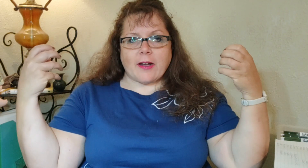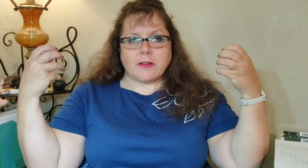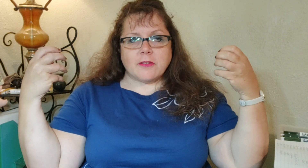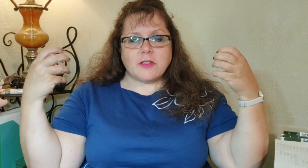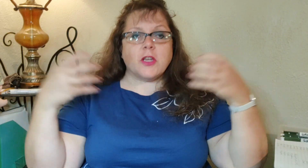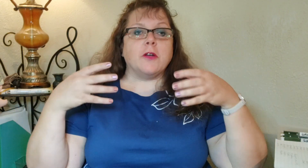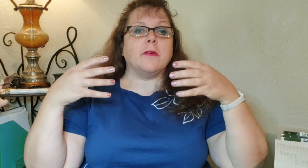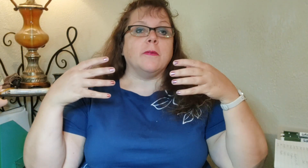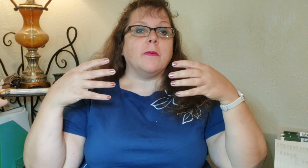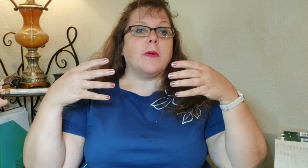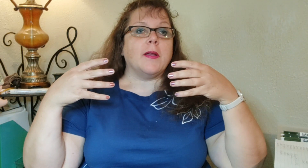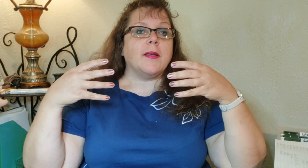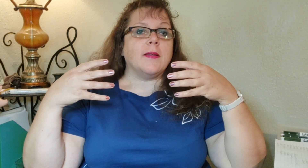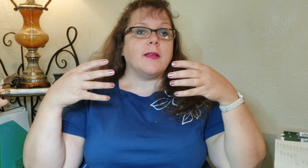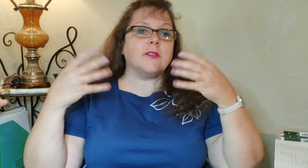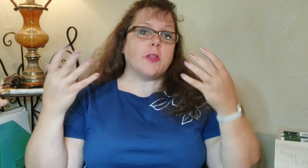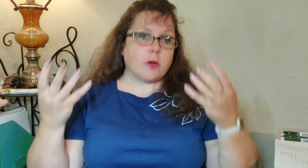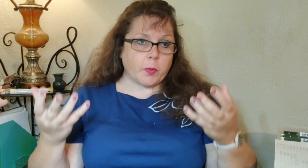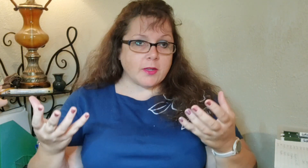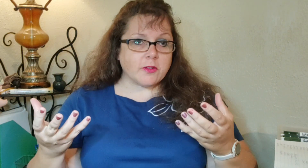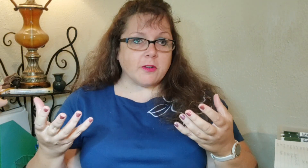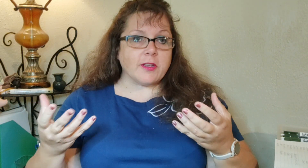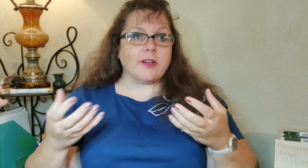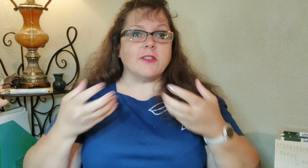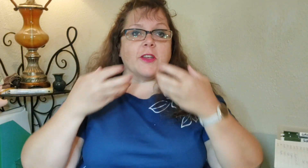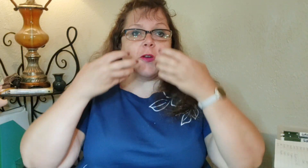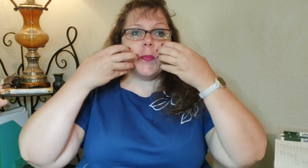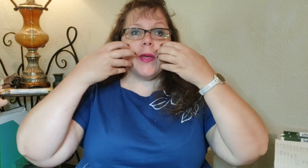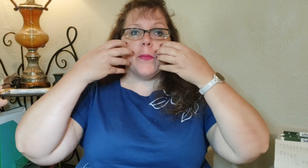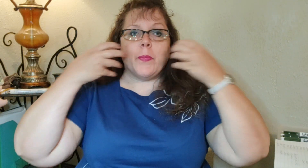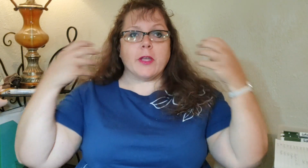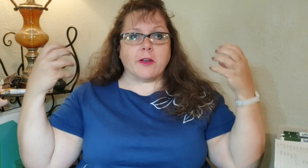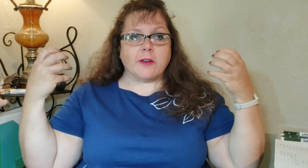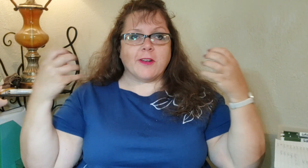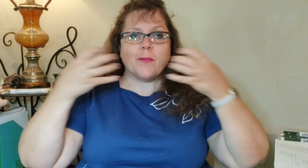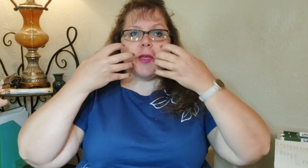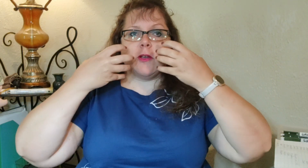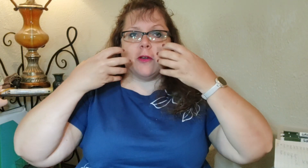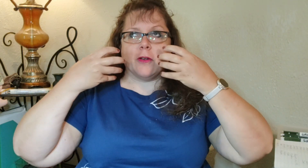out. So it's their whiskers also, but bigger, a bigger